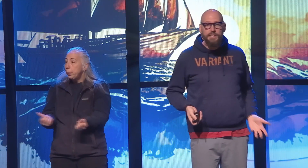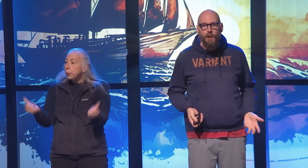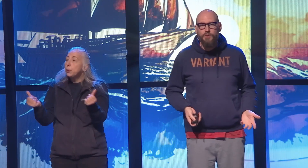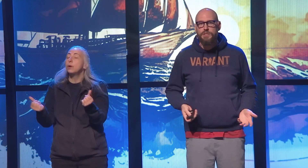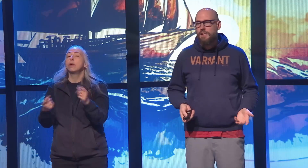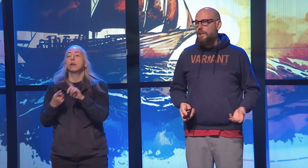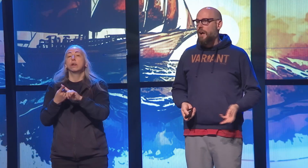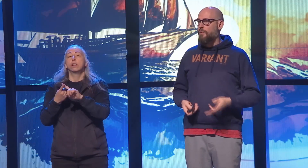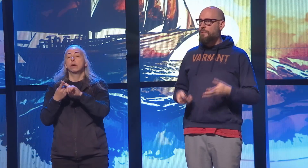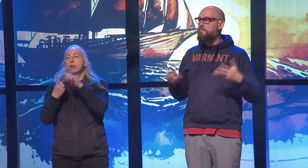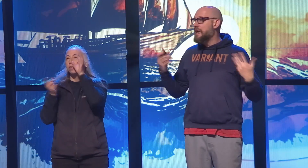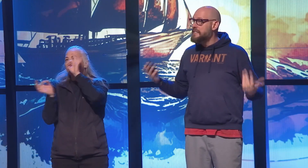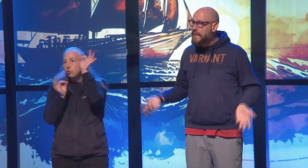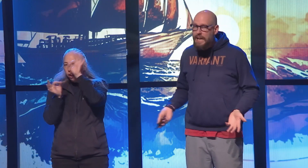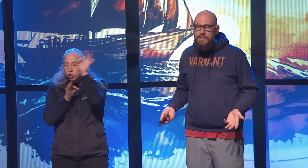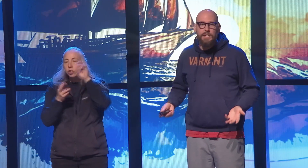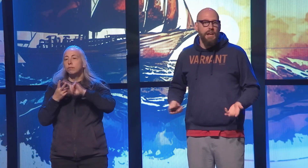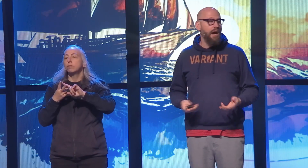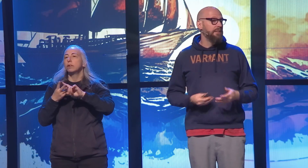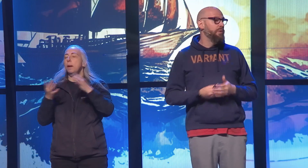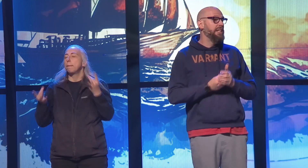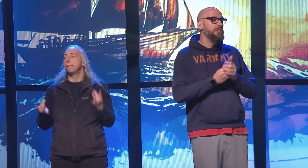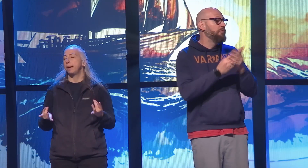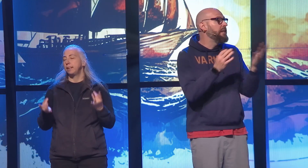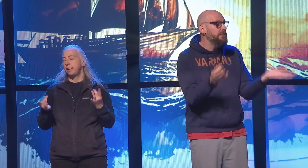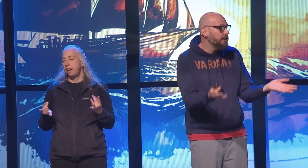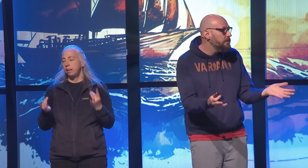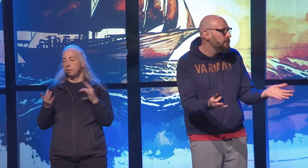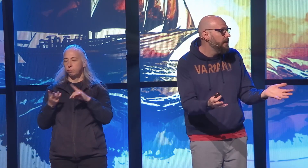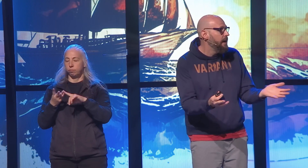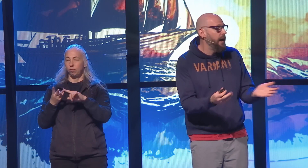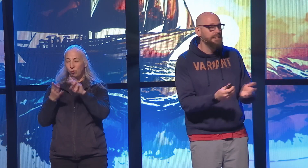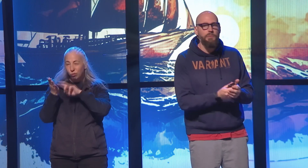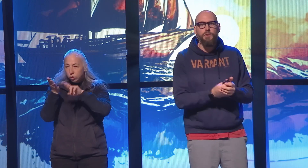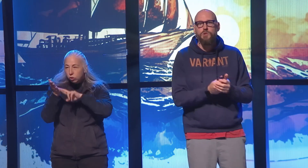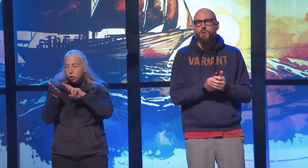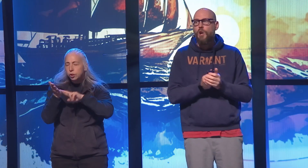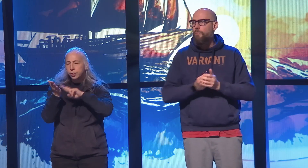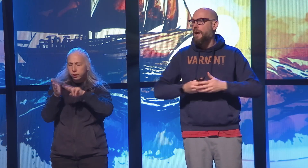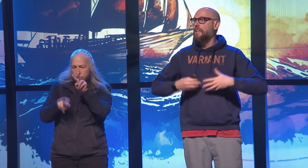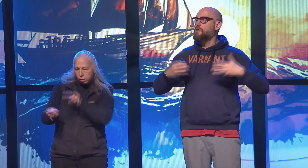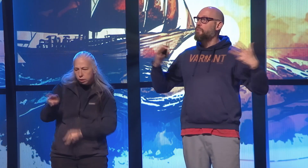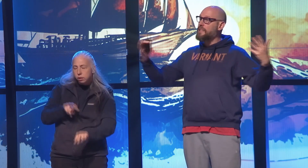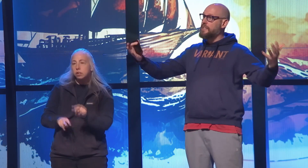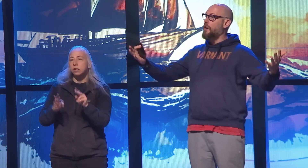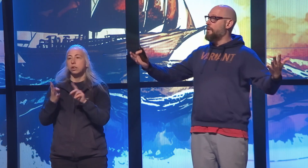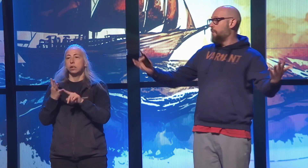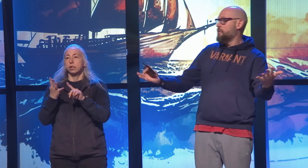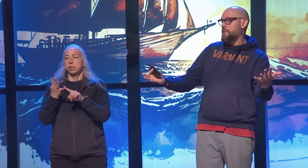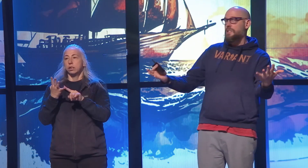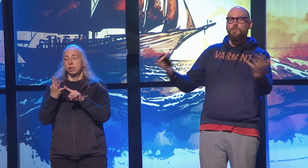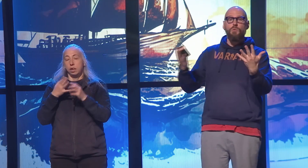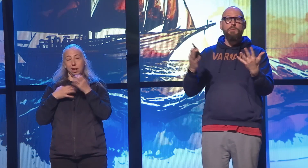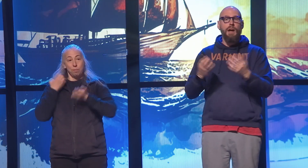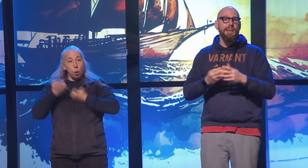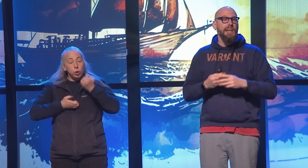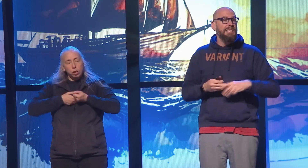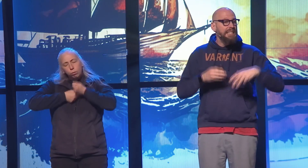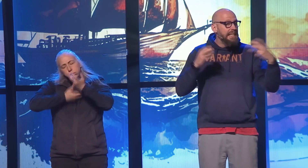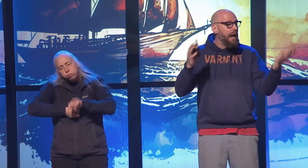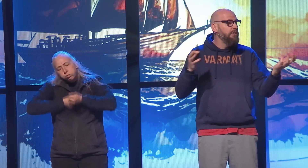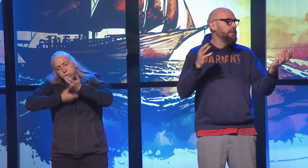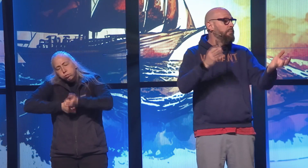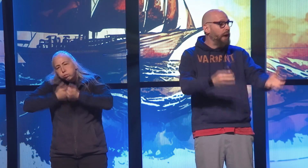distract ourselves. We meditate. We can do research. Some of us will cope by expressing our emotions, or we